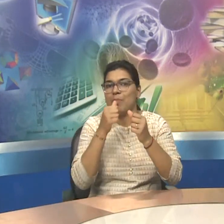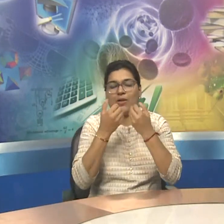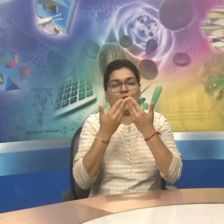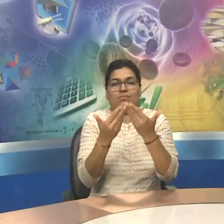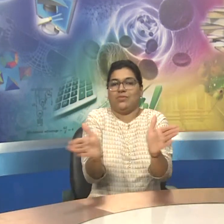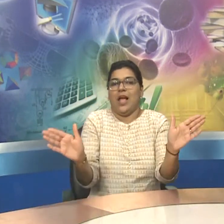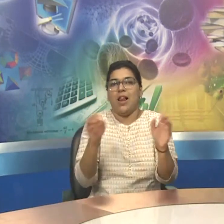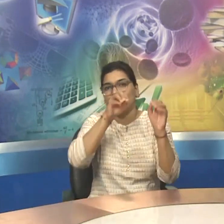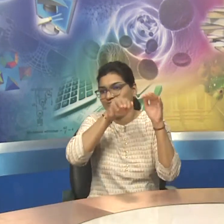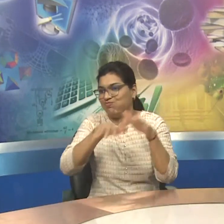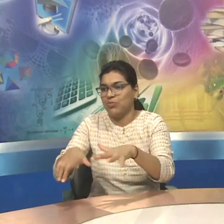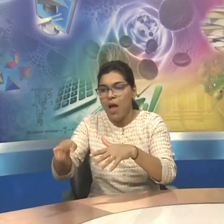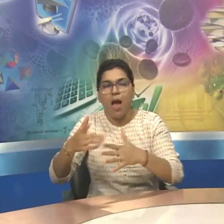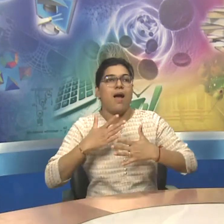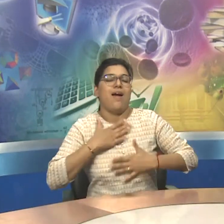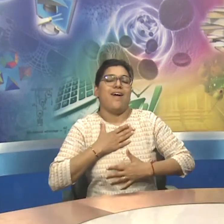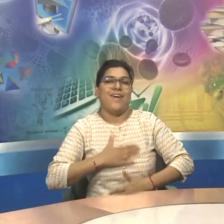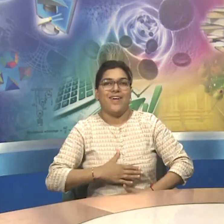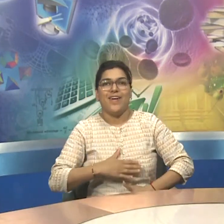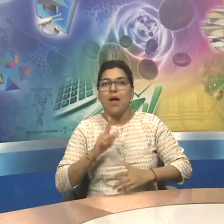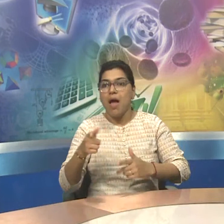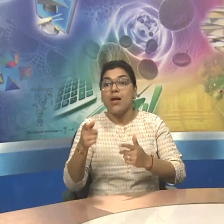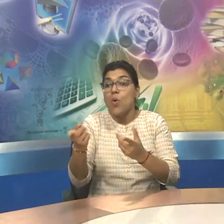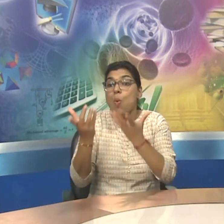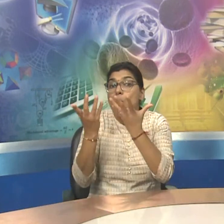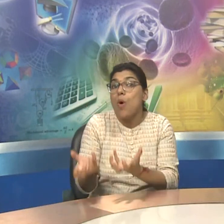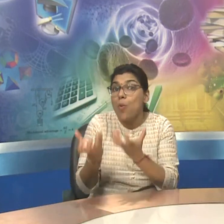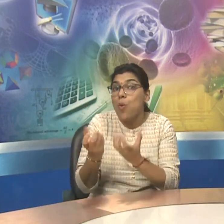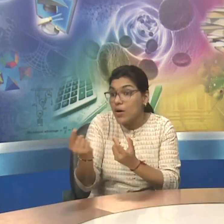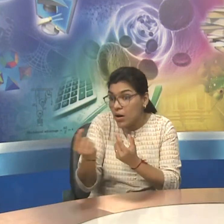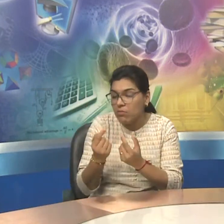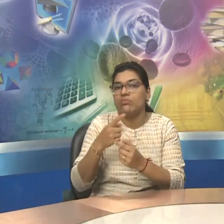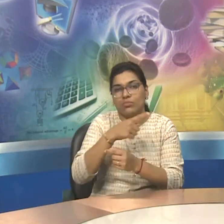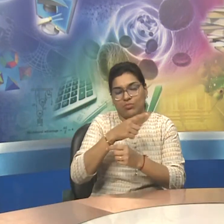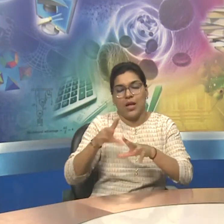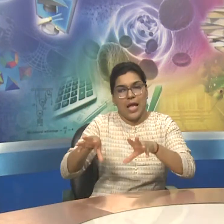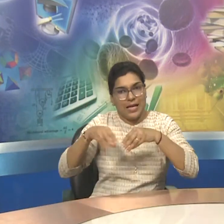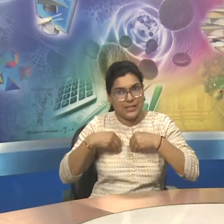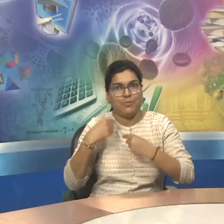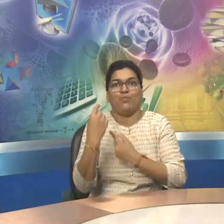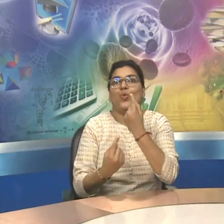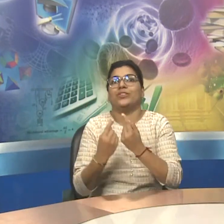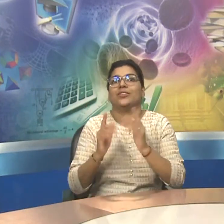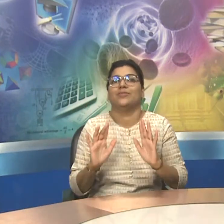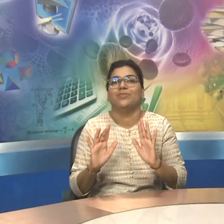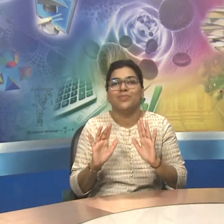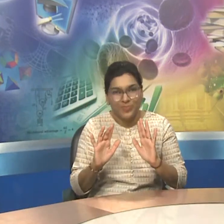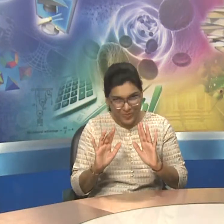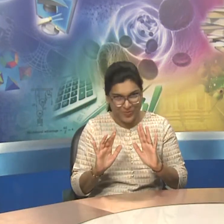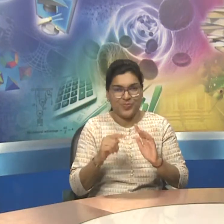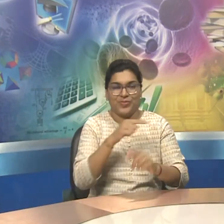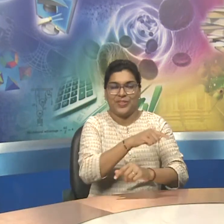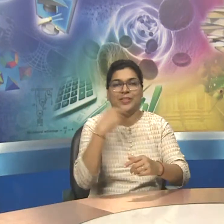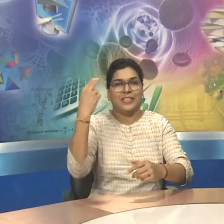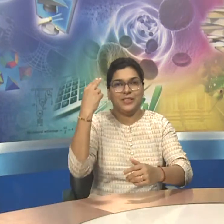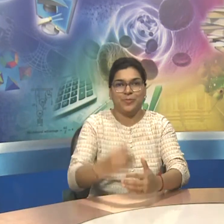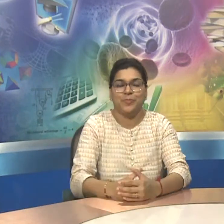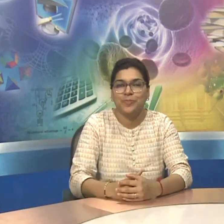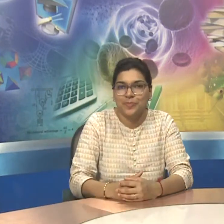Similarly, he ordered, after listening to you that you don't have water supply in